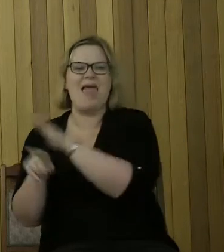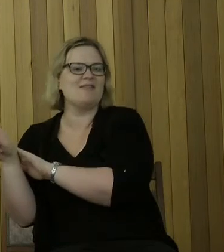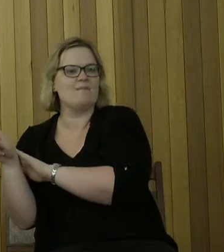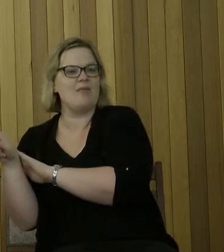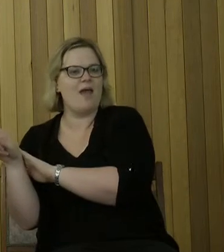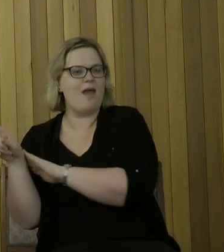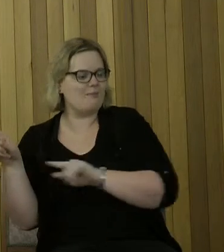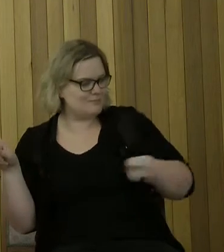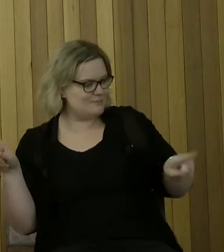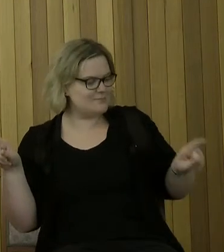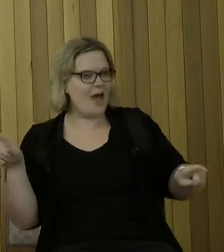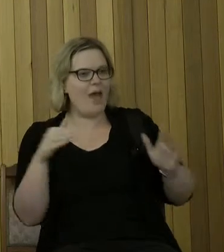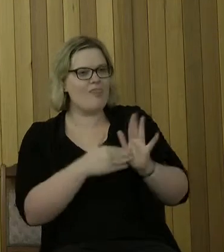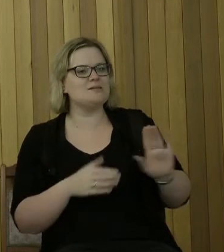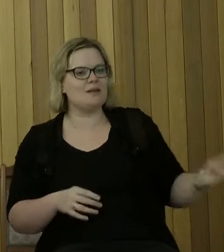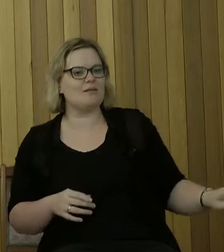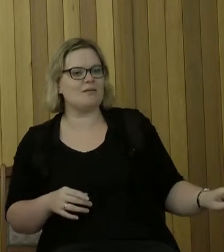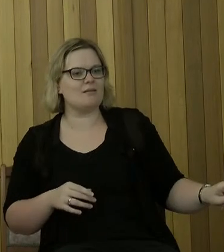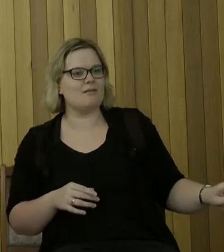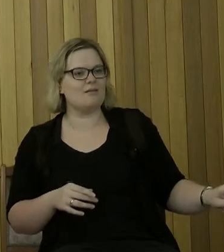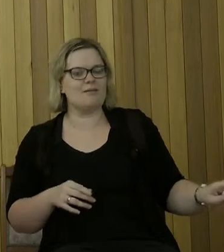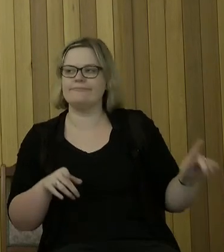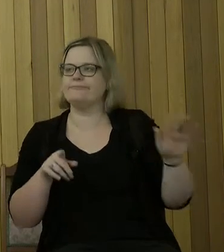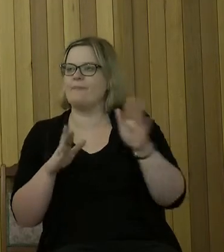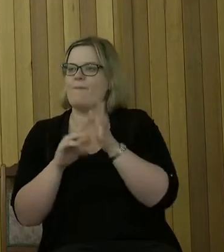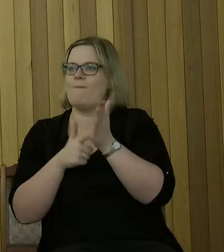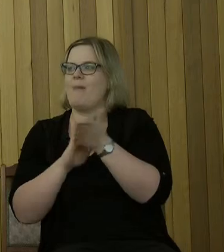the corner of the lounge room of her life.